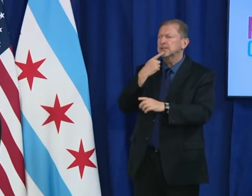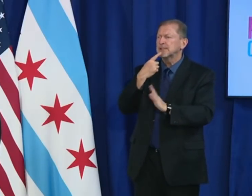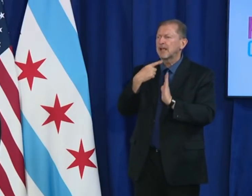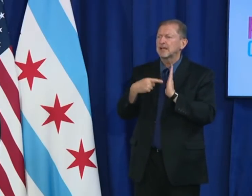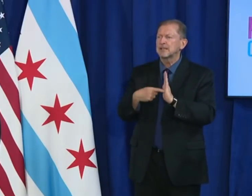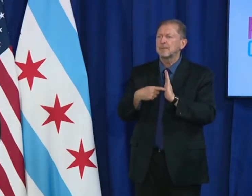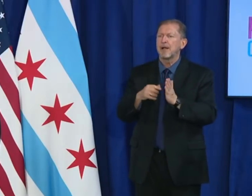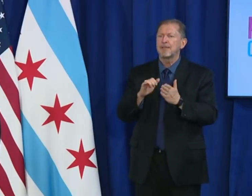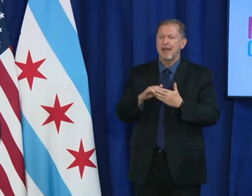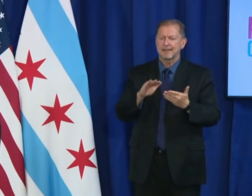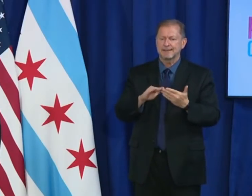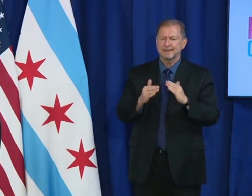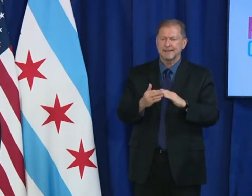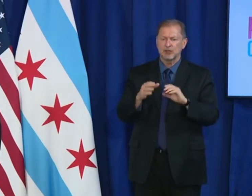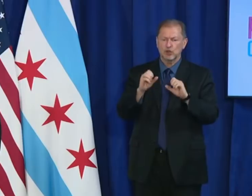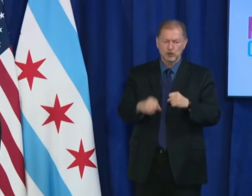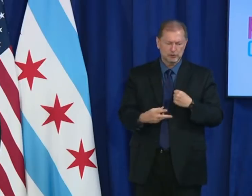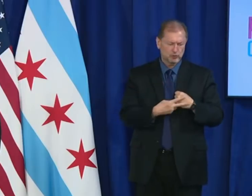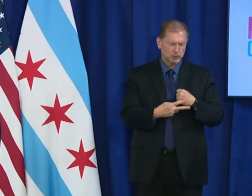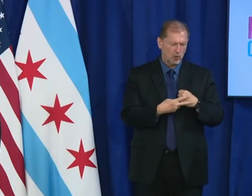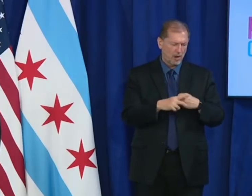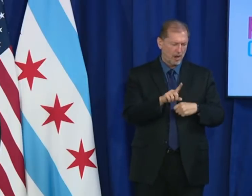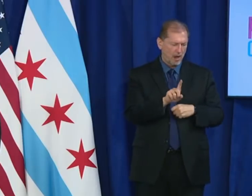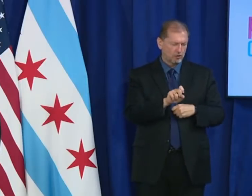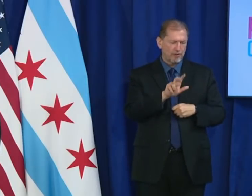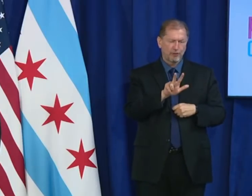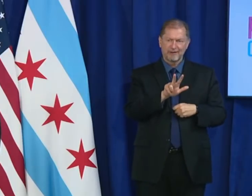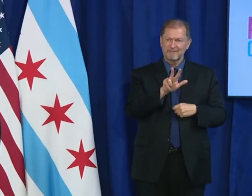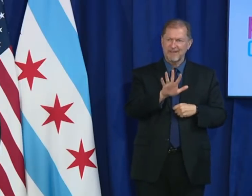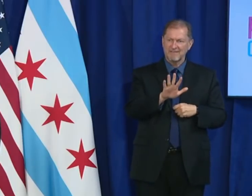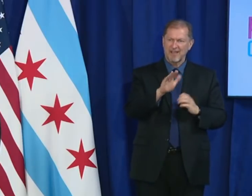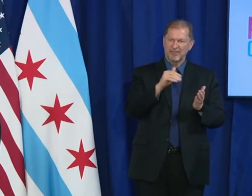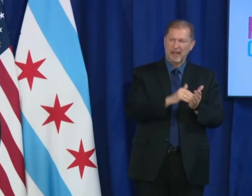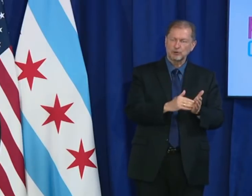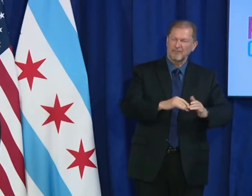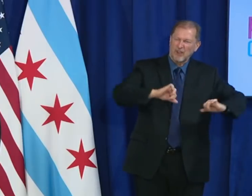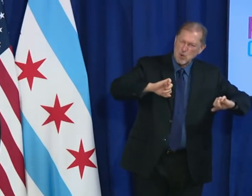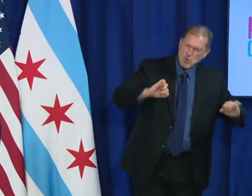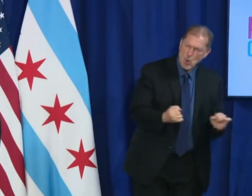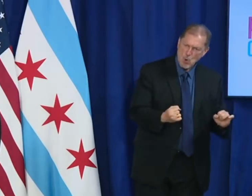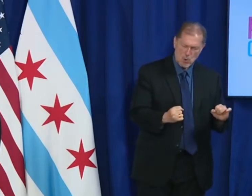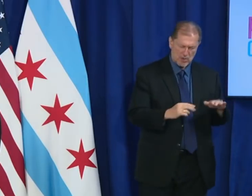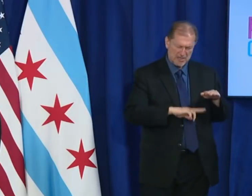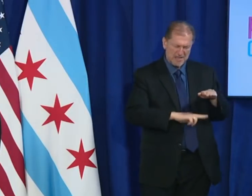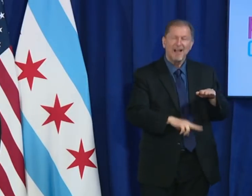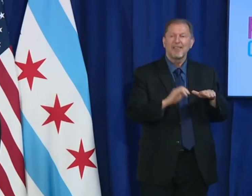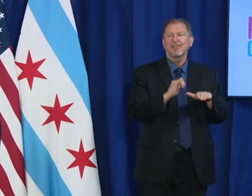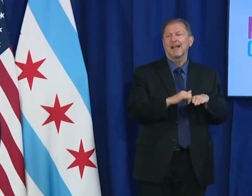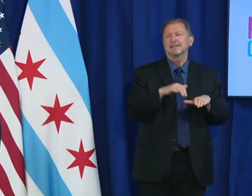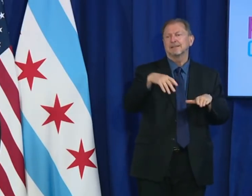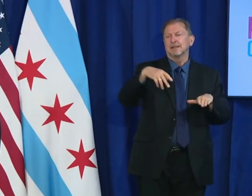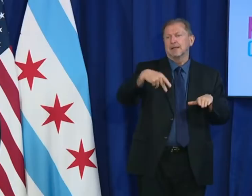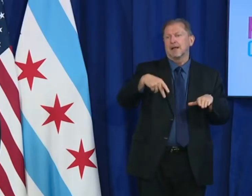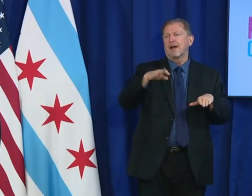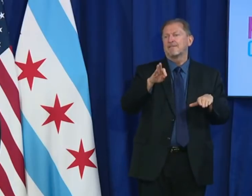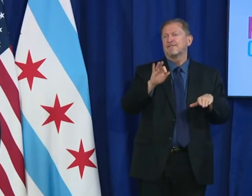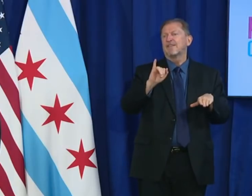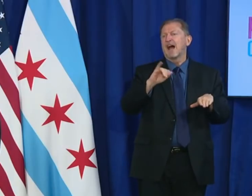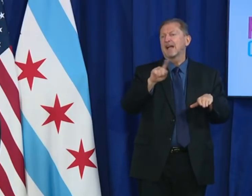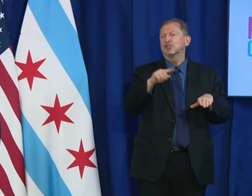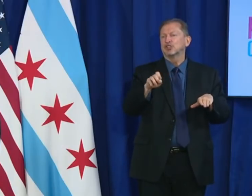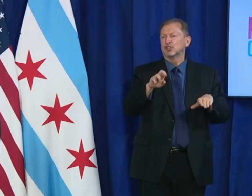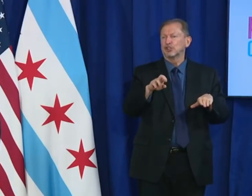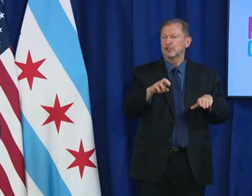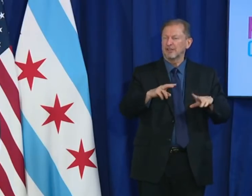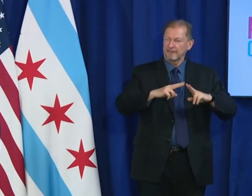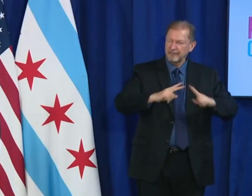city has the ability to store 135,000 doses of the ultra-cold vaccine, the Pfizer one. By that, we